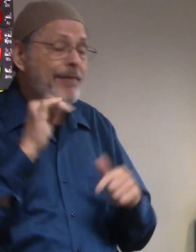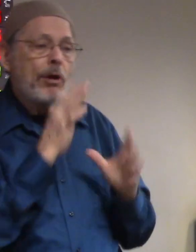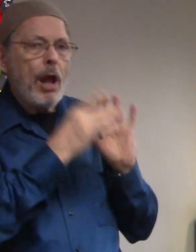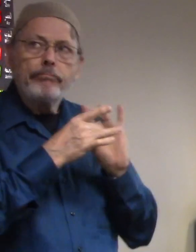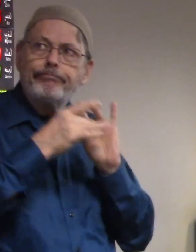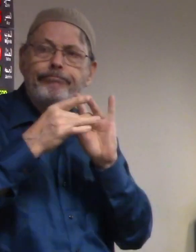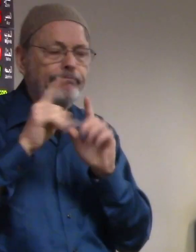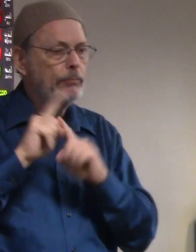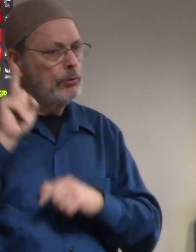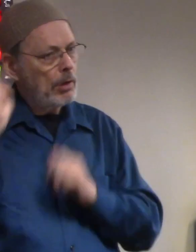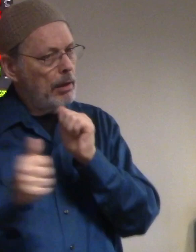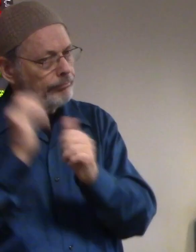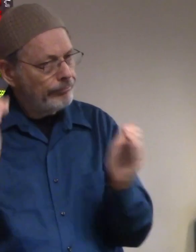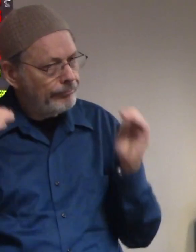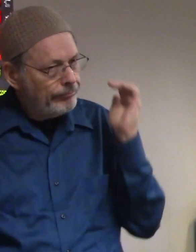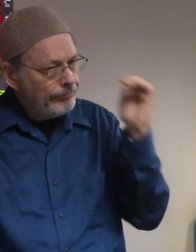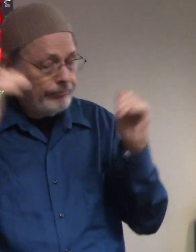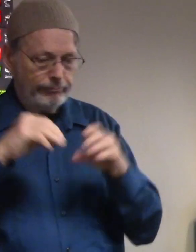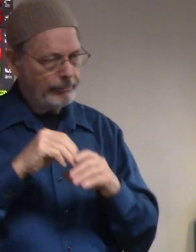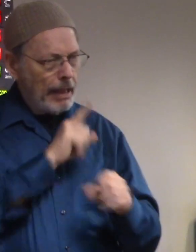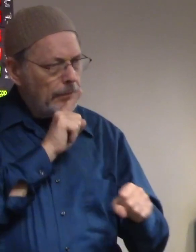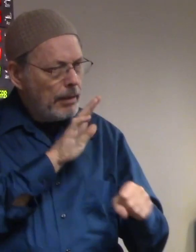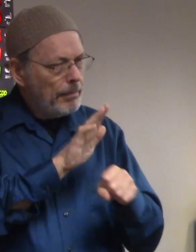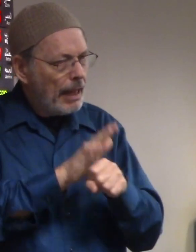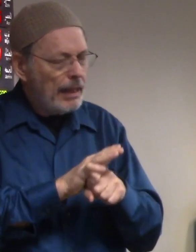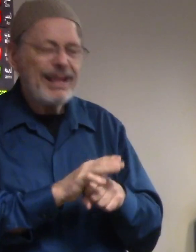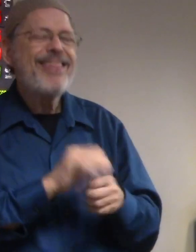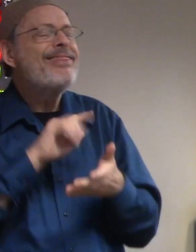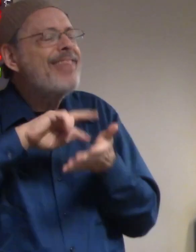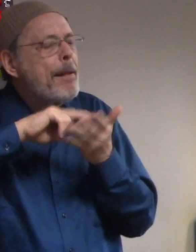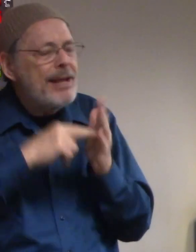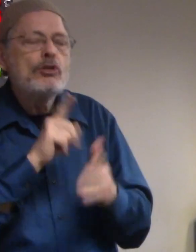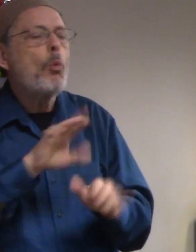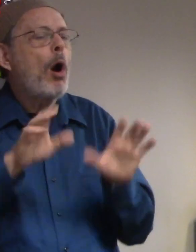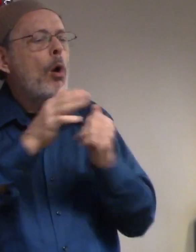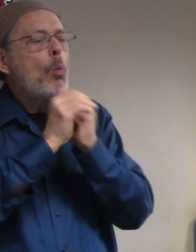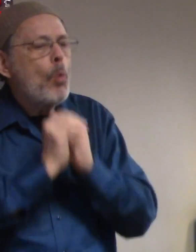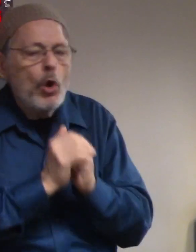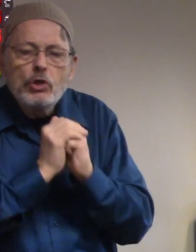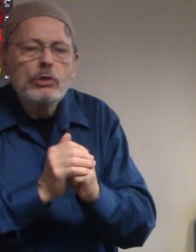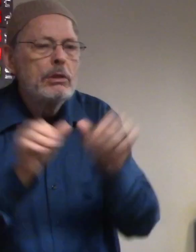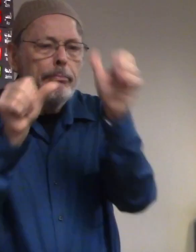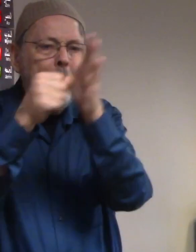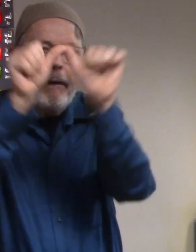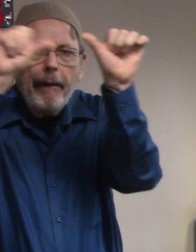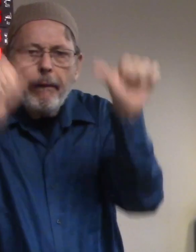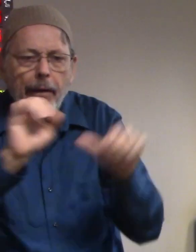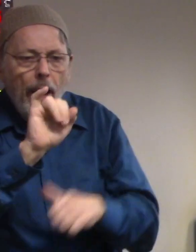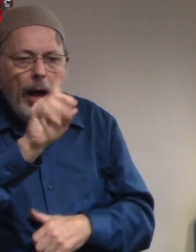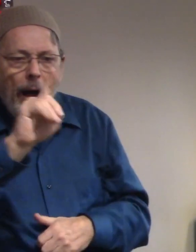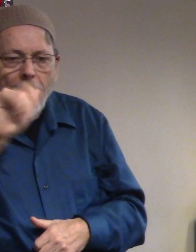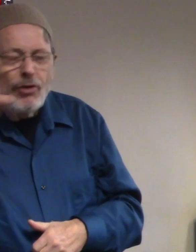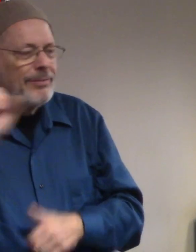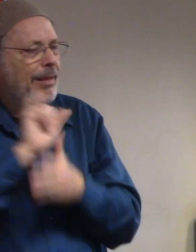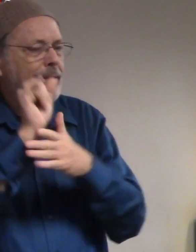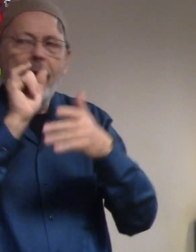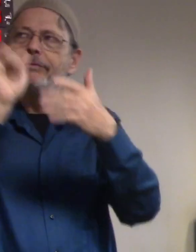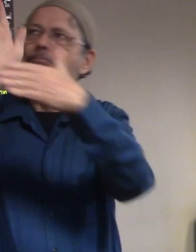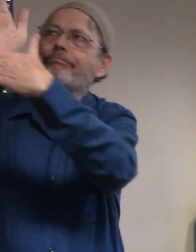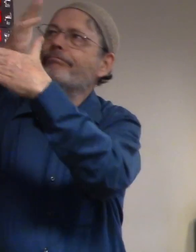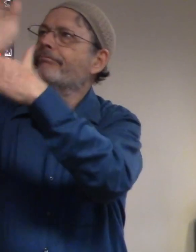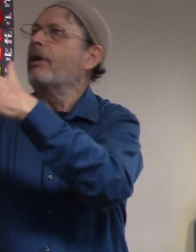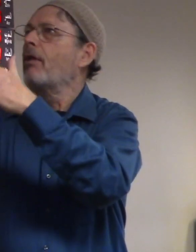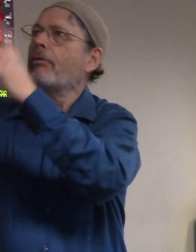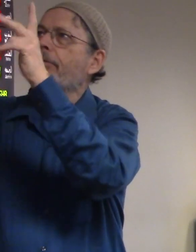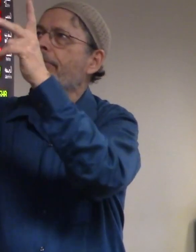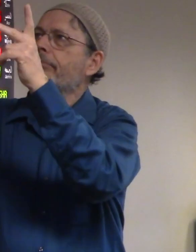connected to Allah subhanahu wa ta'ala and you're committing idol worship and you're committing shirk, you are as good as you are a walking dead